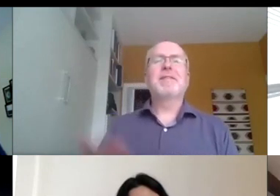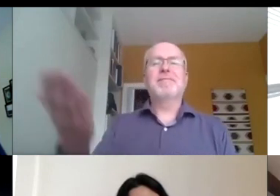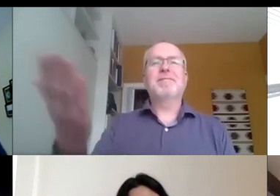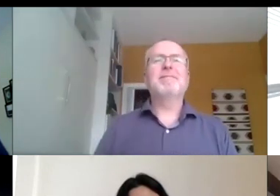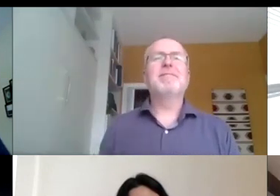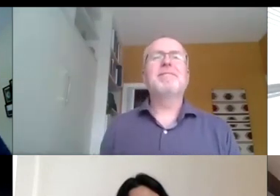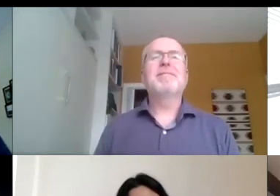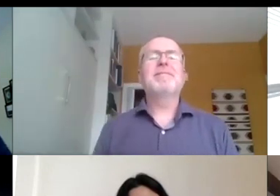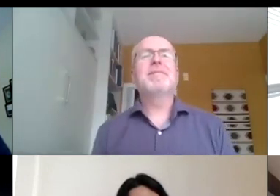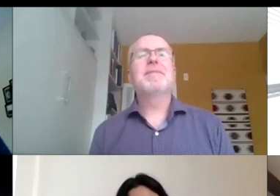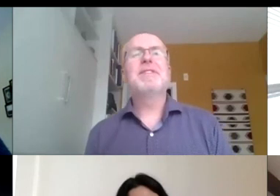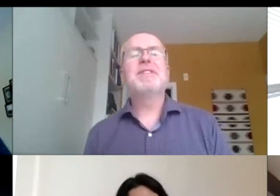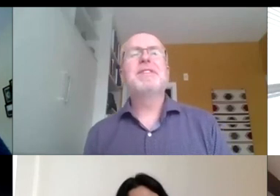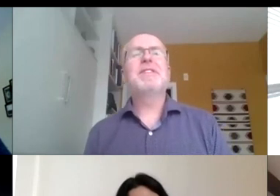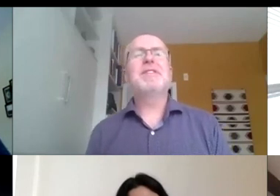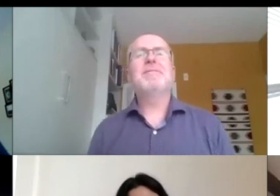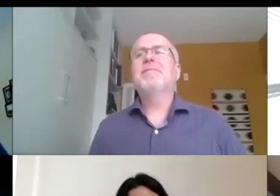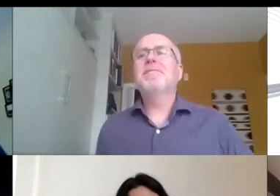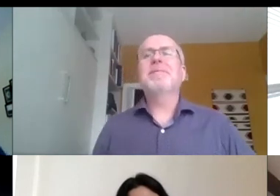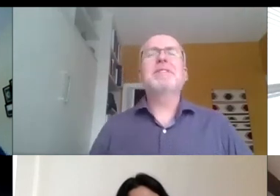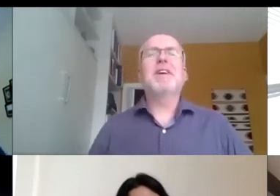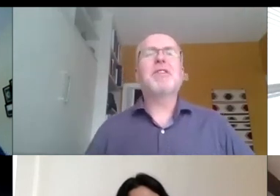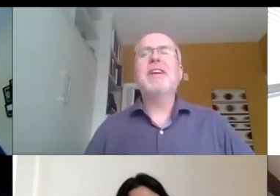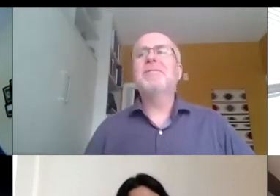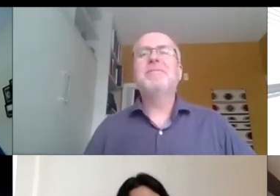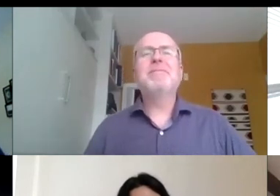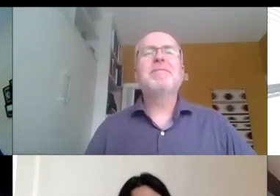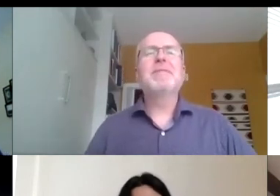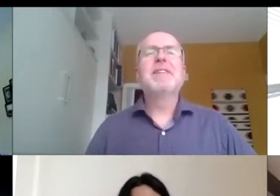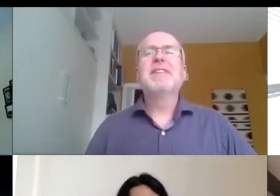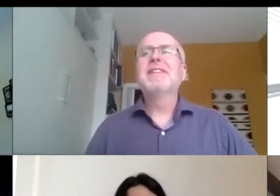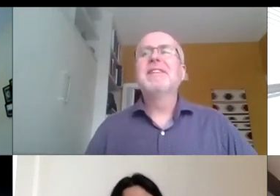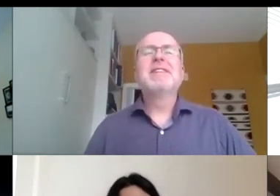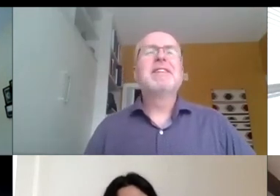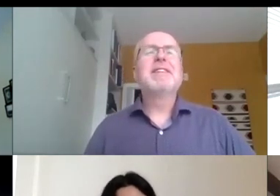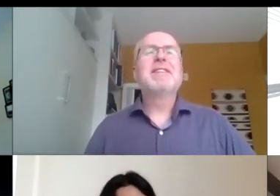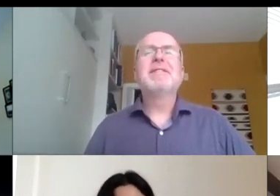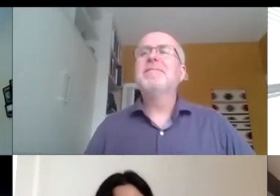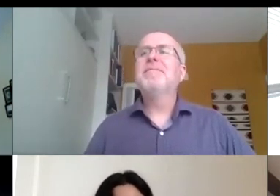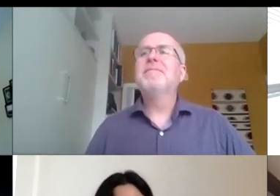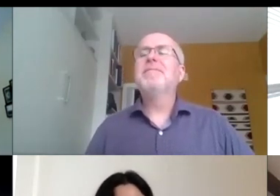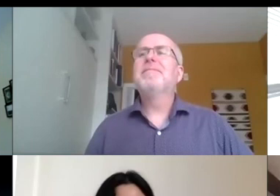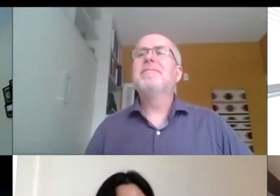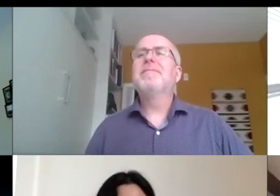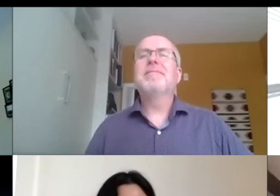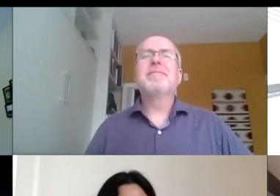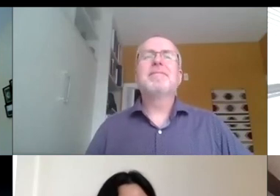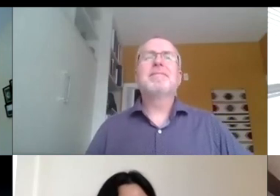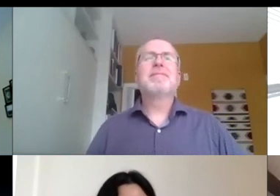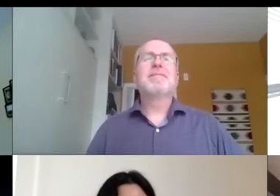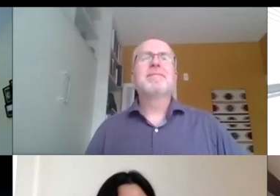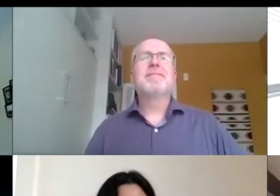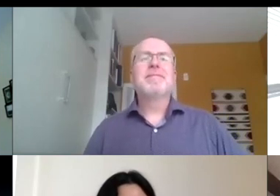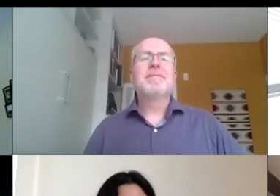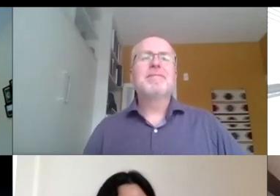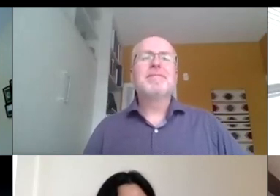Maybe we can go in order that we started with. Oh, and I see you unmuted Sounds yourself great. As well, Chief Campbell, thank you. Yeah, awesome. I just really want to